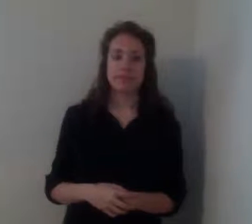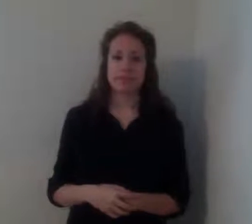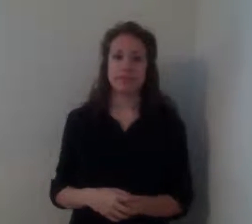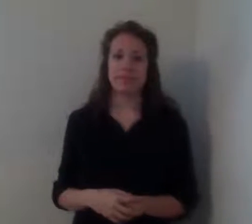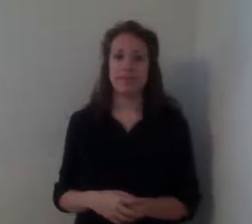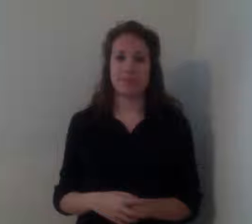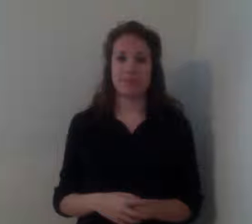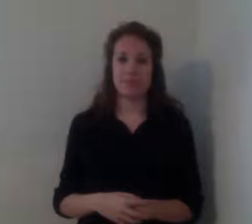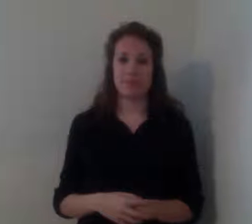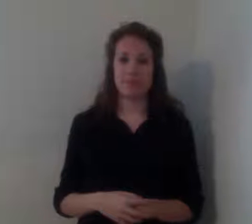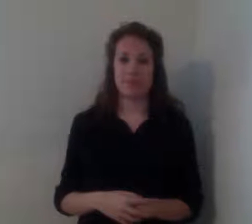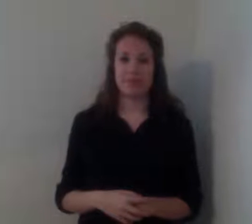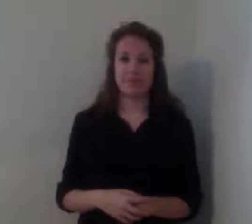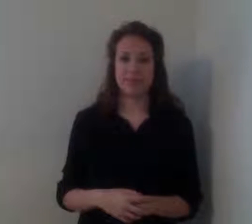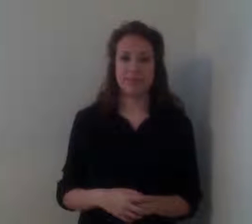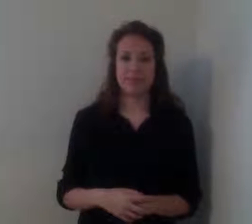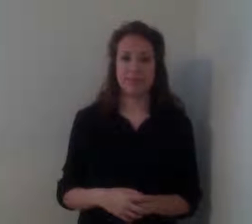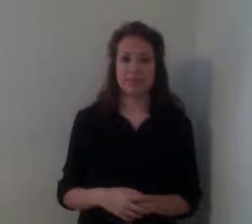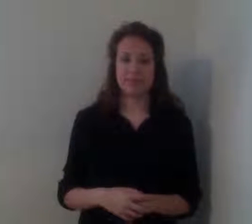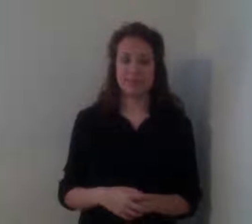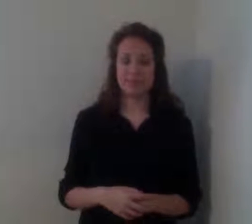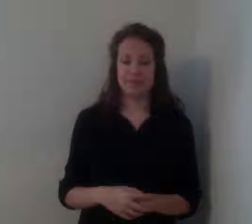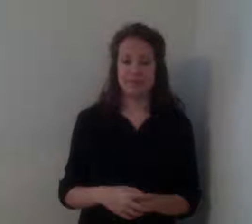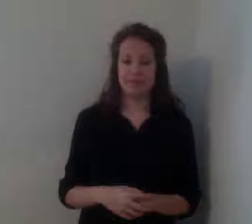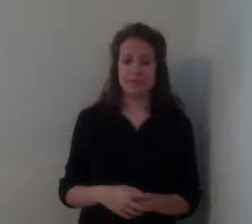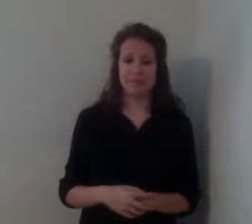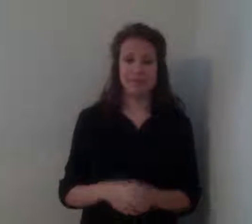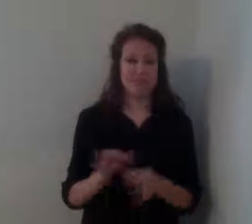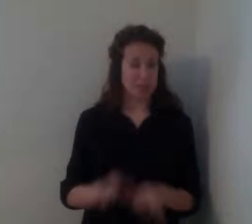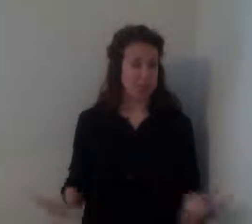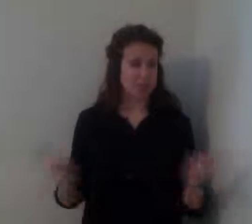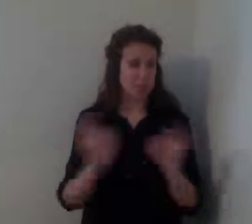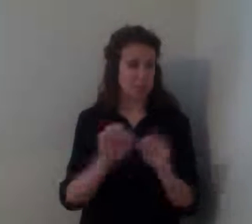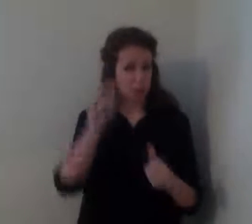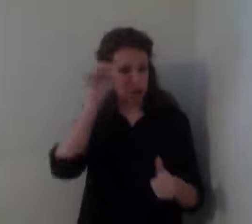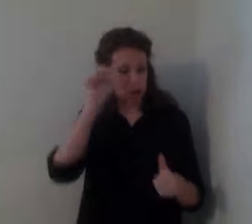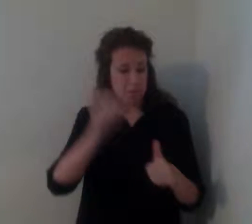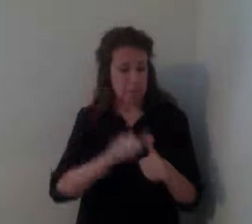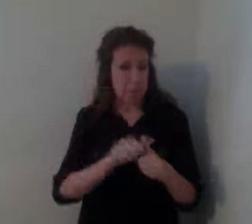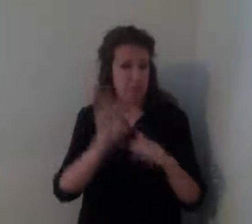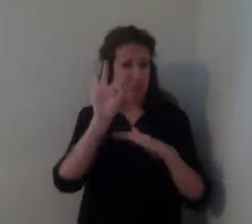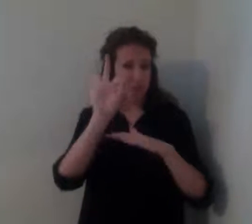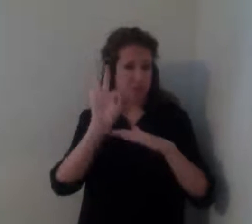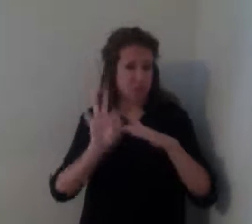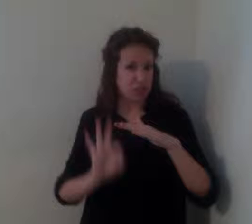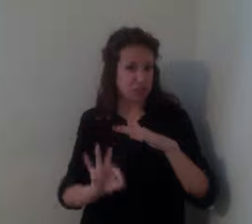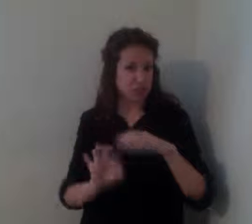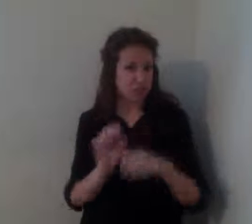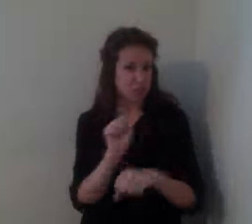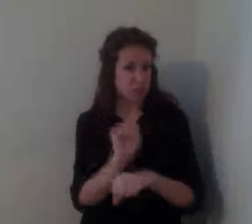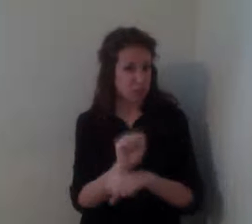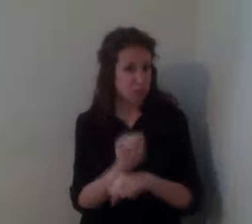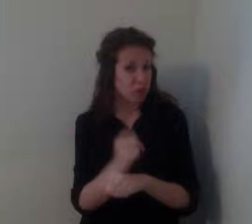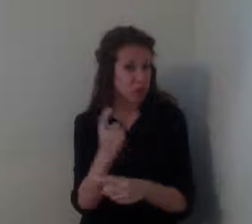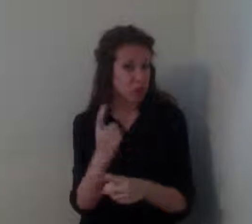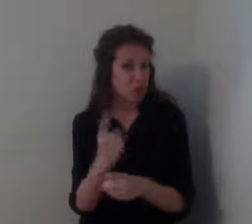No need of that. Oh, and it's important to remember that for fractions to work right, the parts that you divide the whole up into have